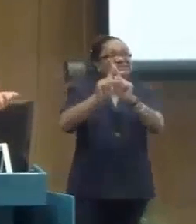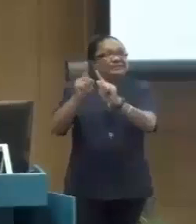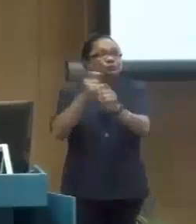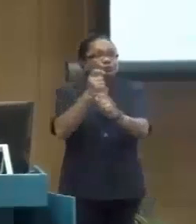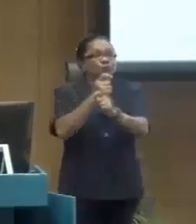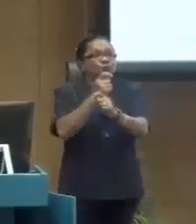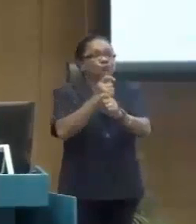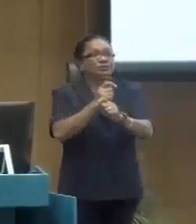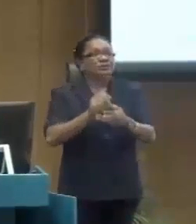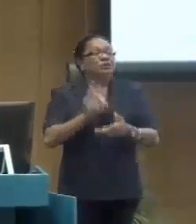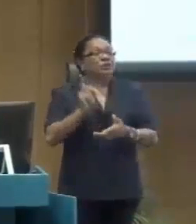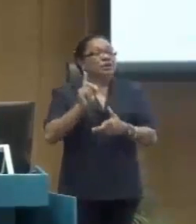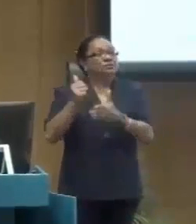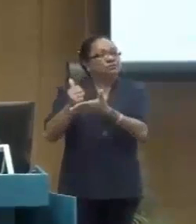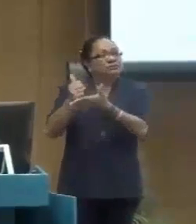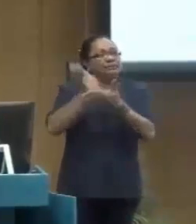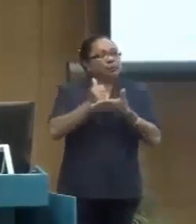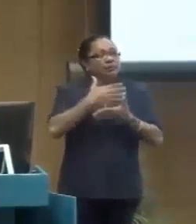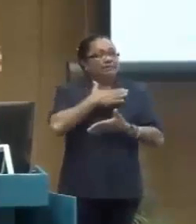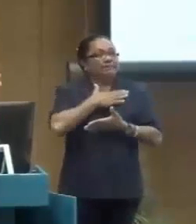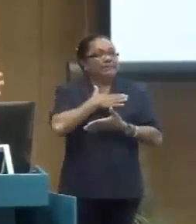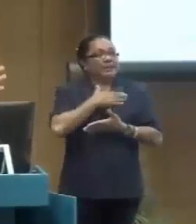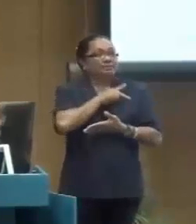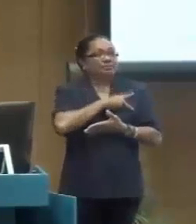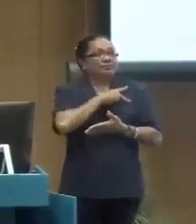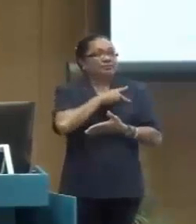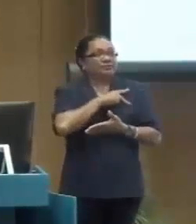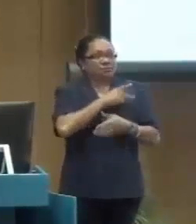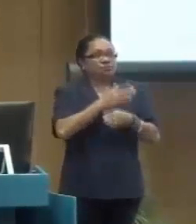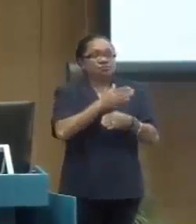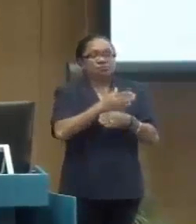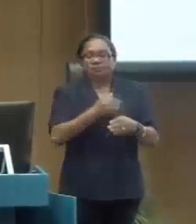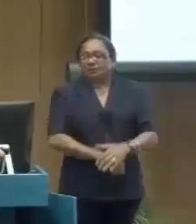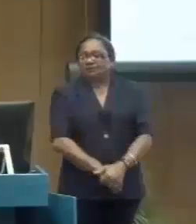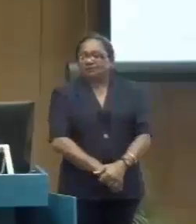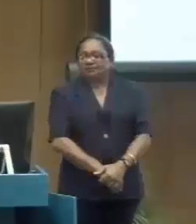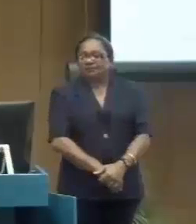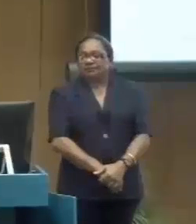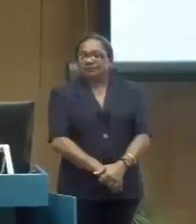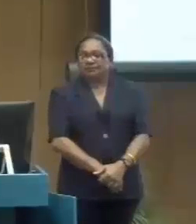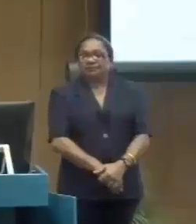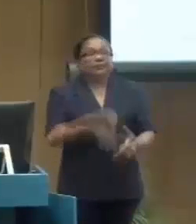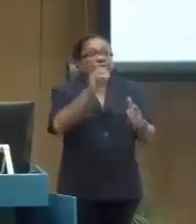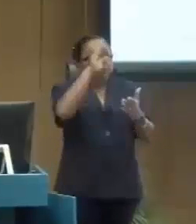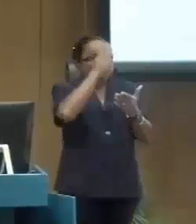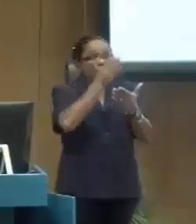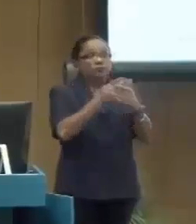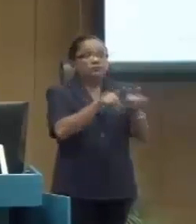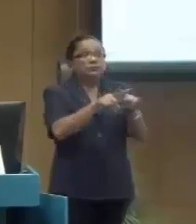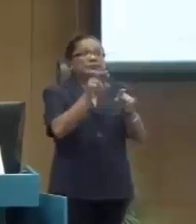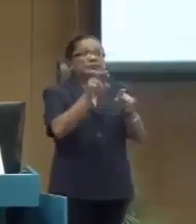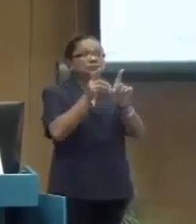tools to support my professional persona, in a sense. Similarly, students need to be developing